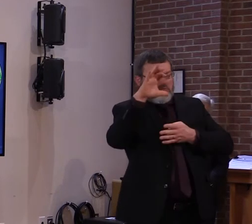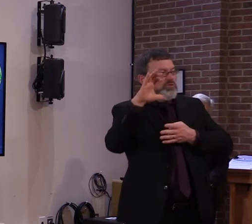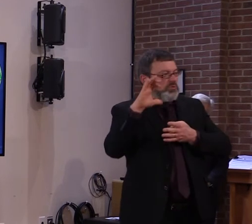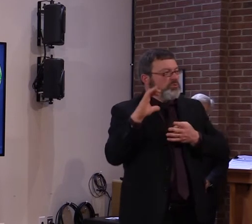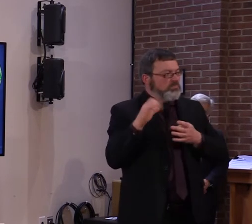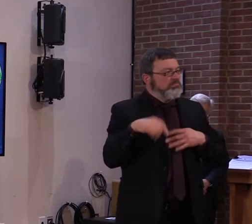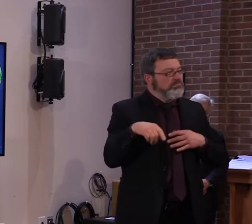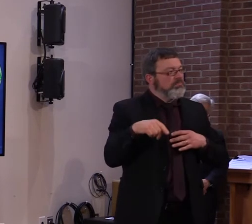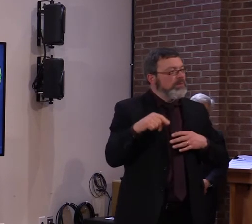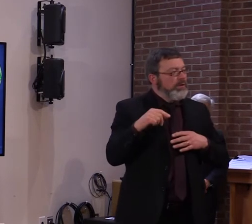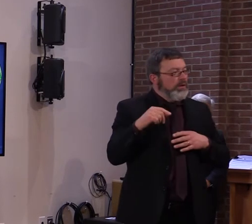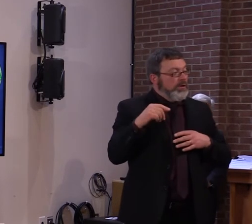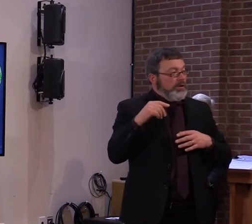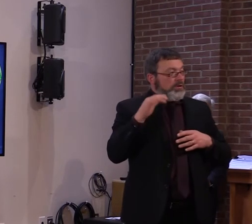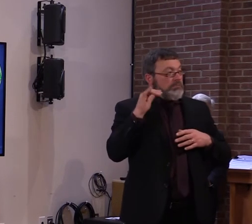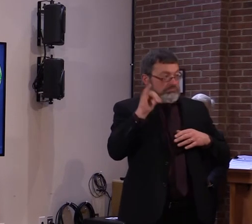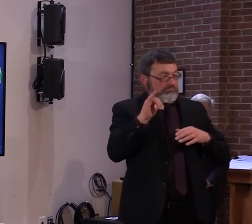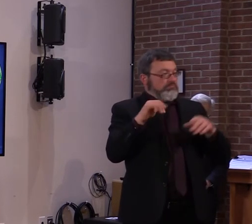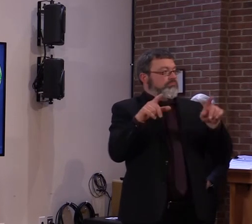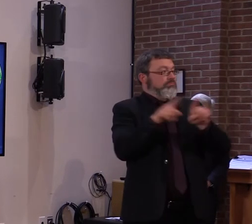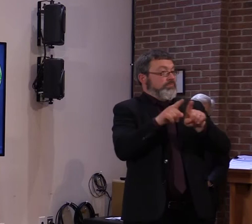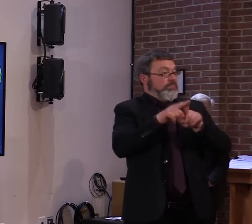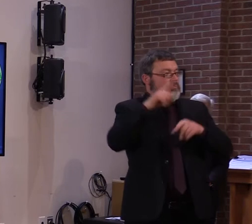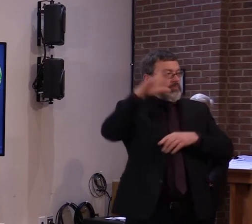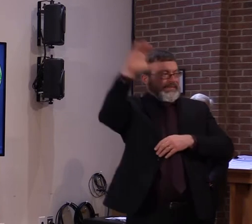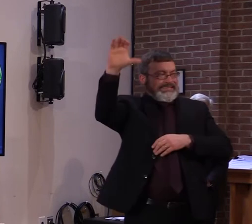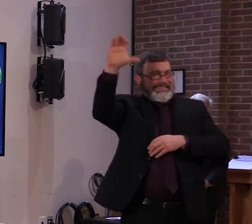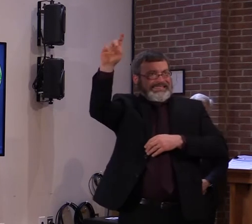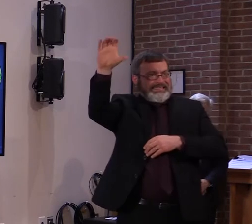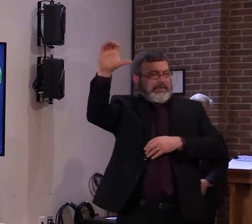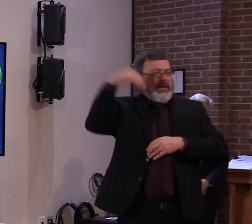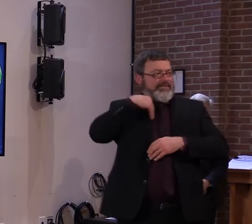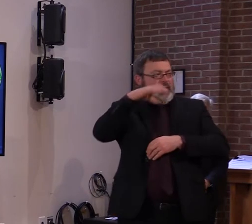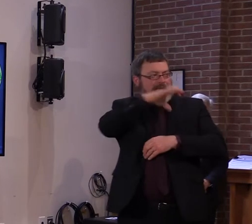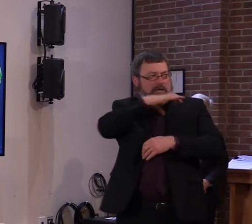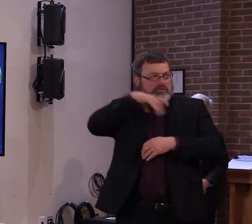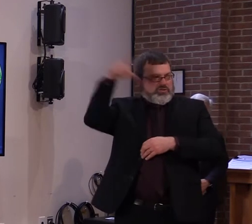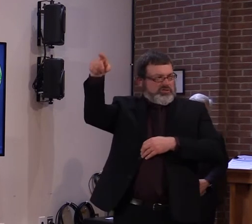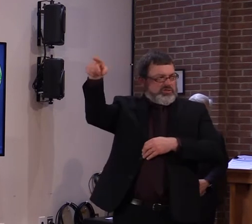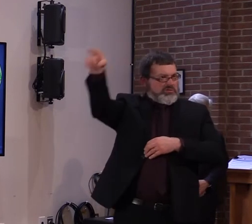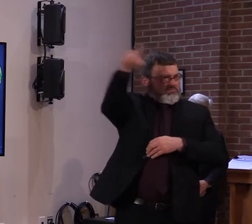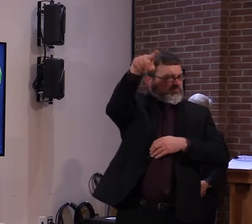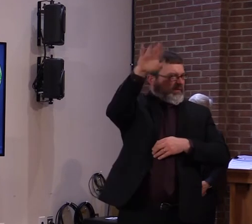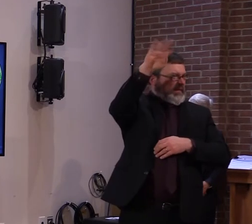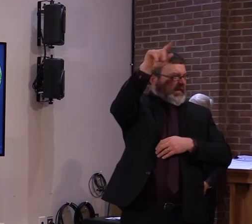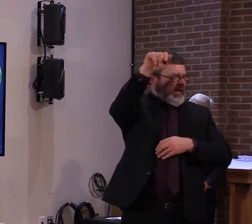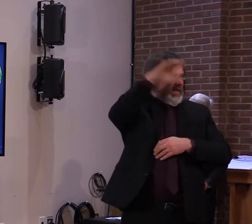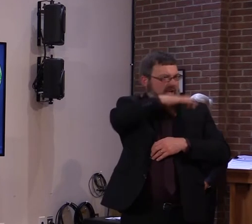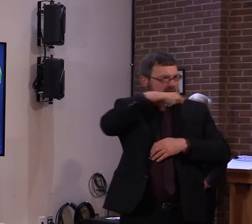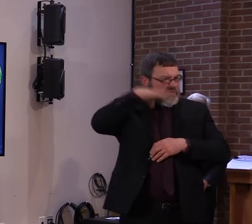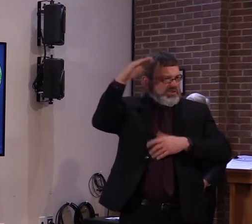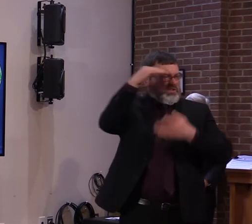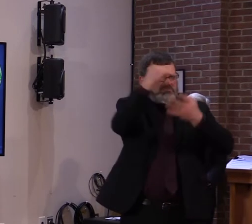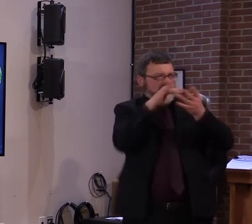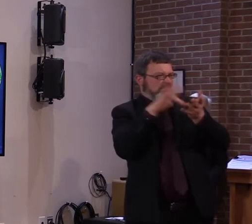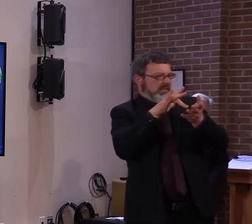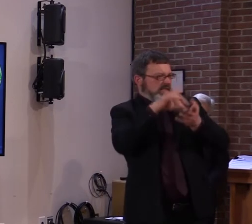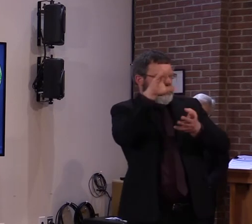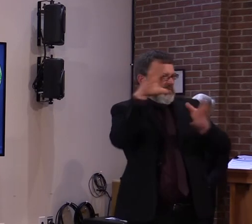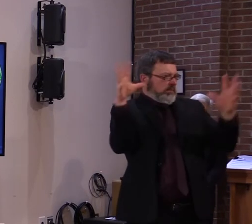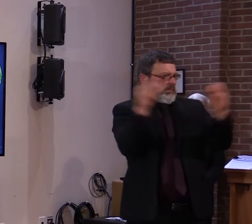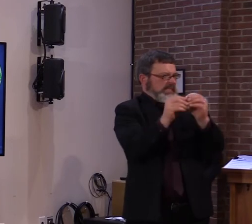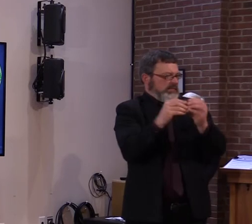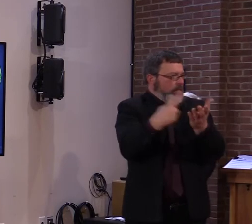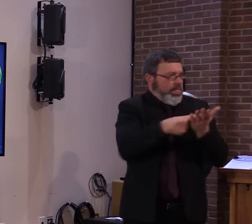shortly thereafter. And perhaps the earliest Vermont could see a vaccine on its doorsteps